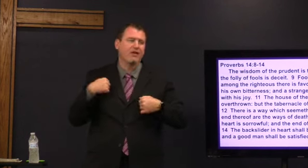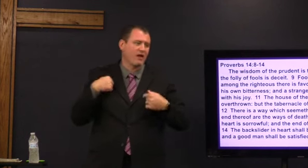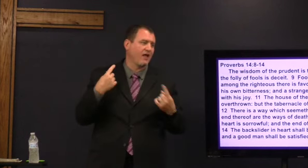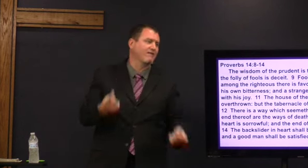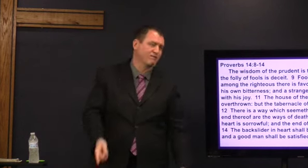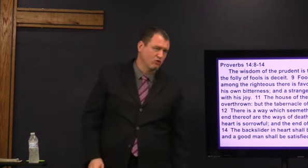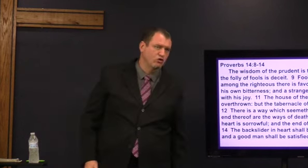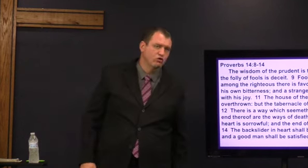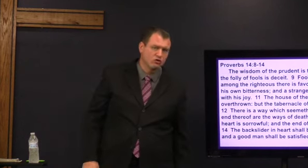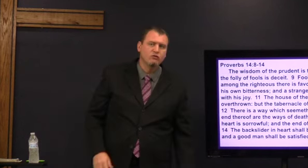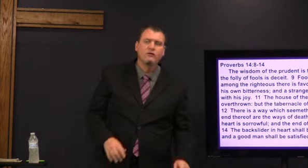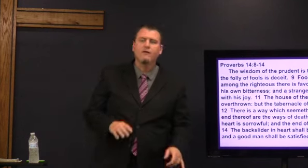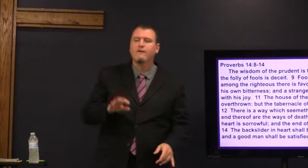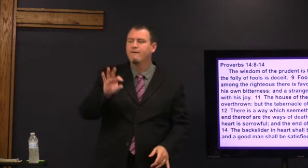Now more than ever,